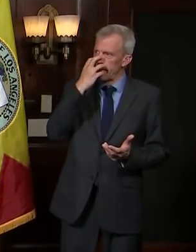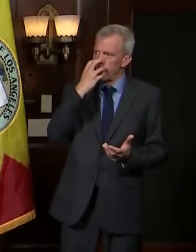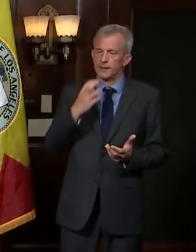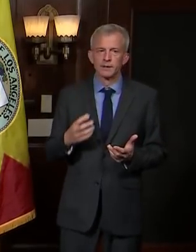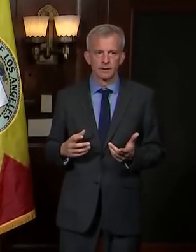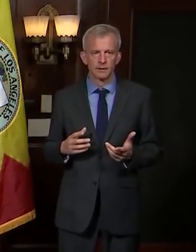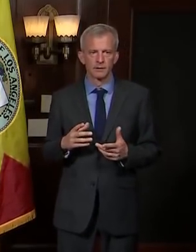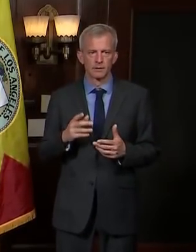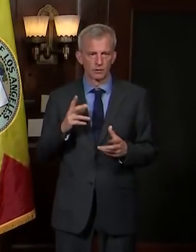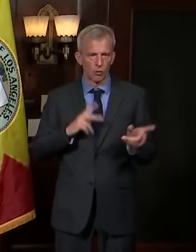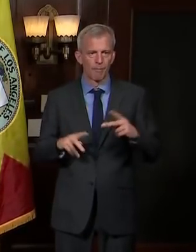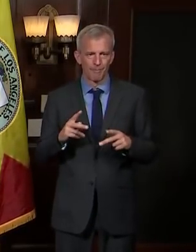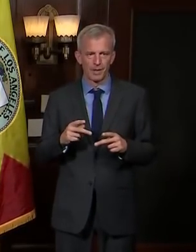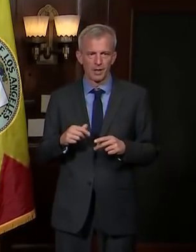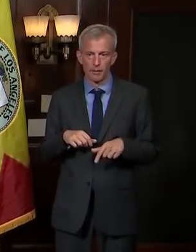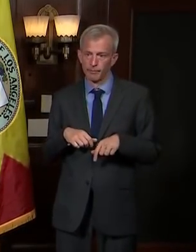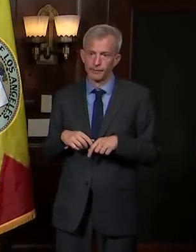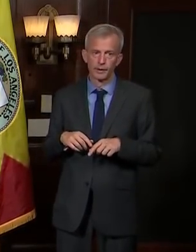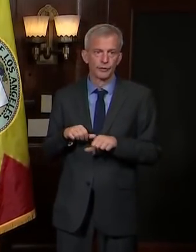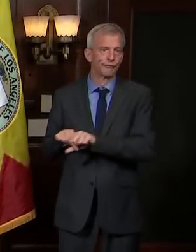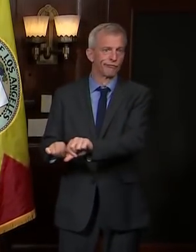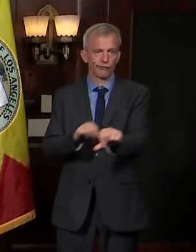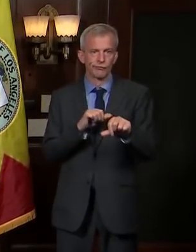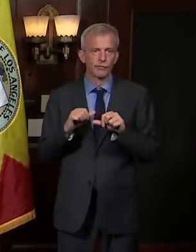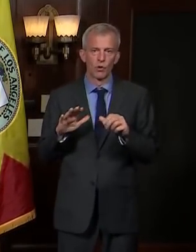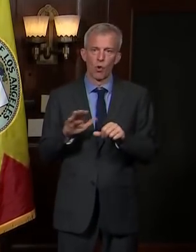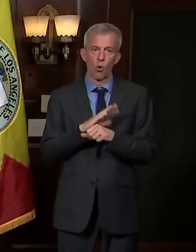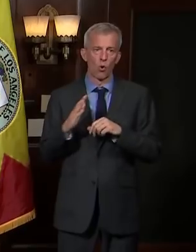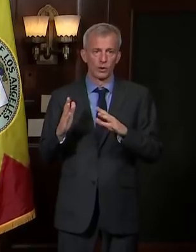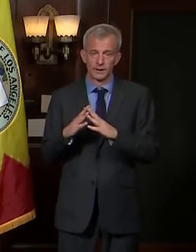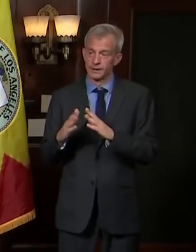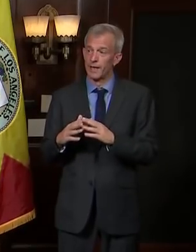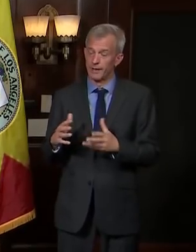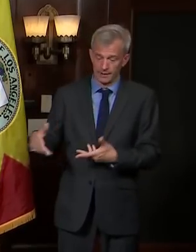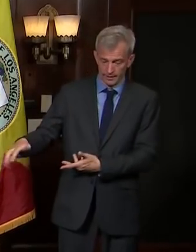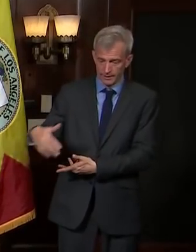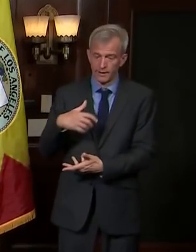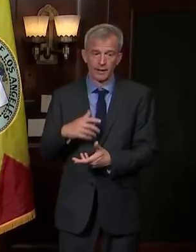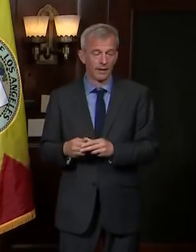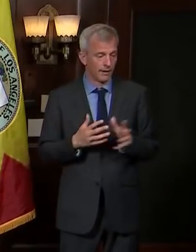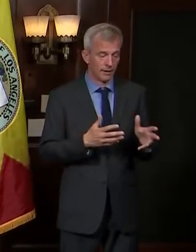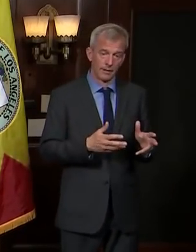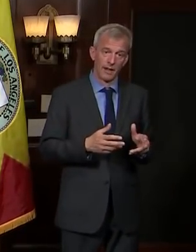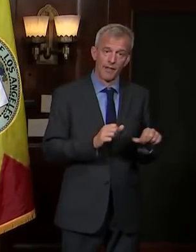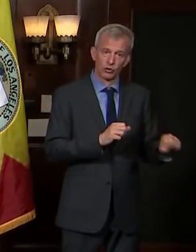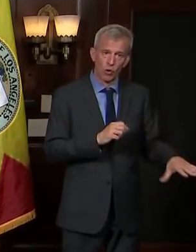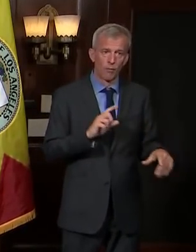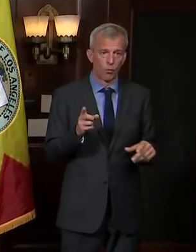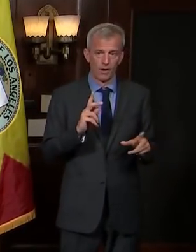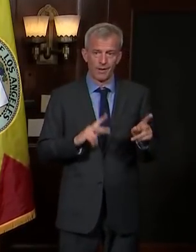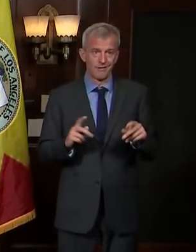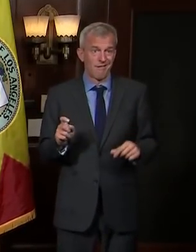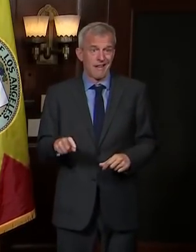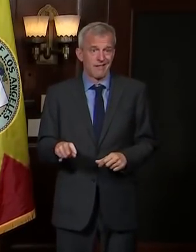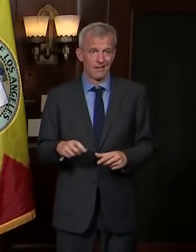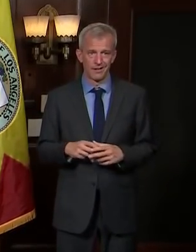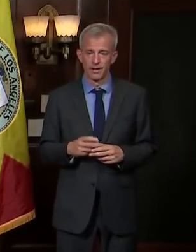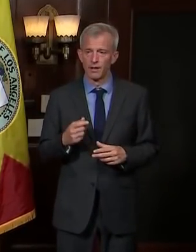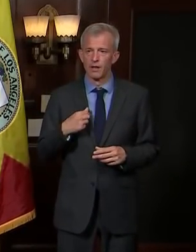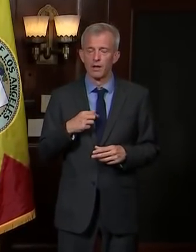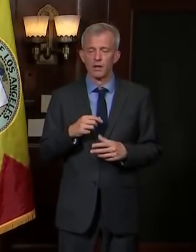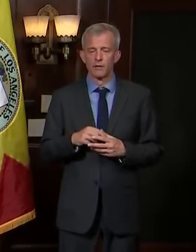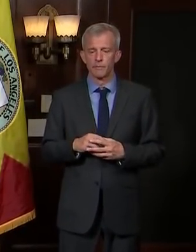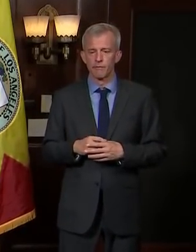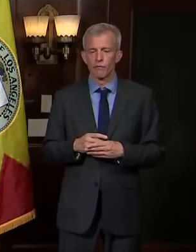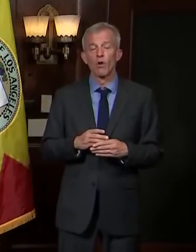are trying to help those sorts of efforts and matchmake while we buy and procure the thousands, the tens of thousands, the hundreds of thousands, and